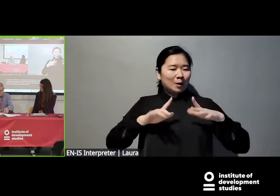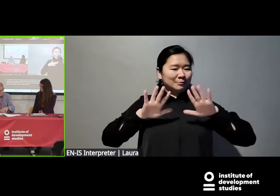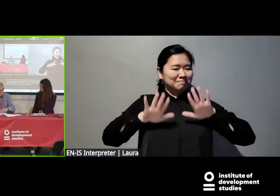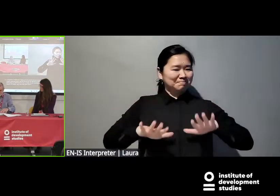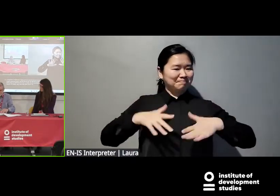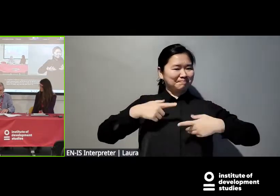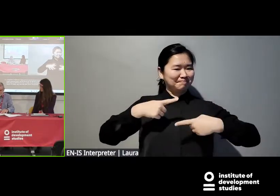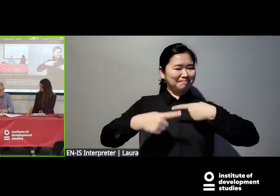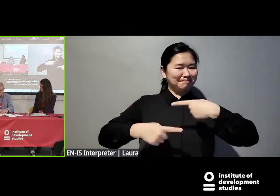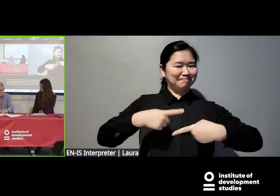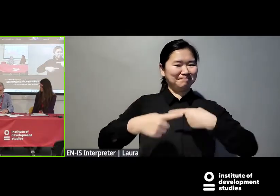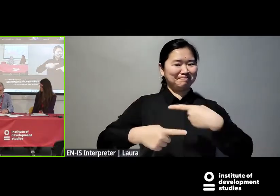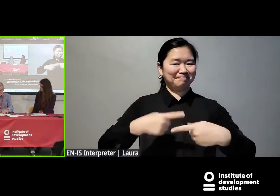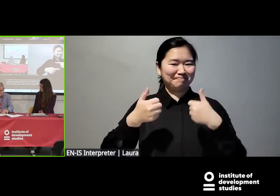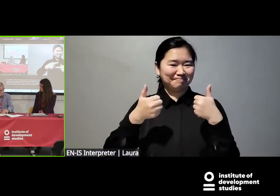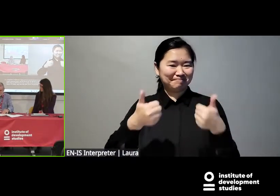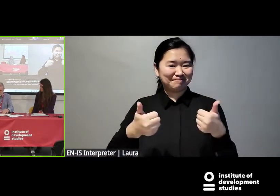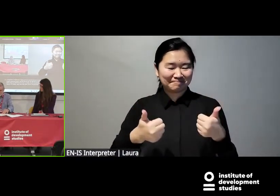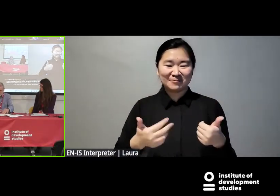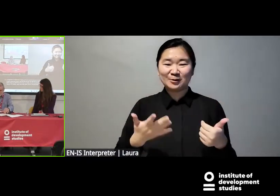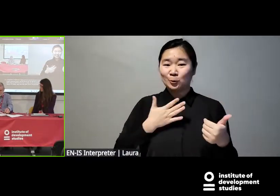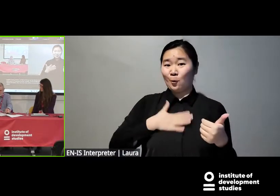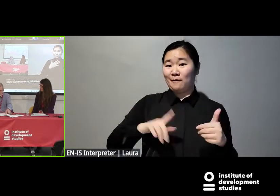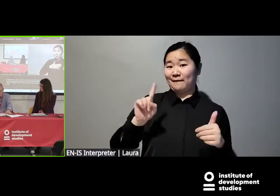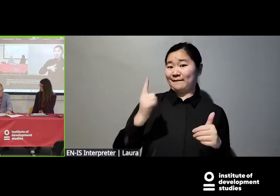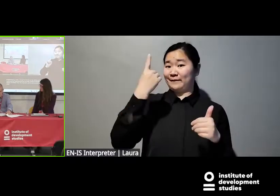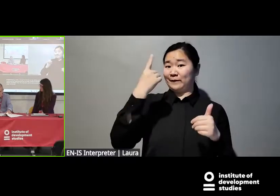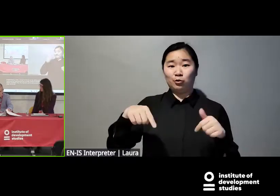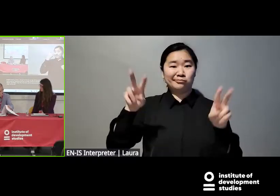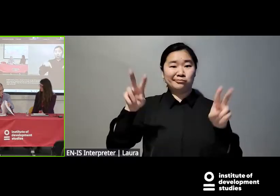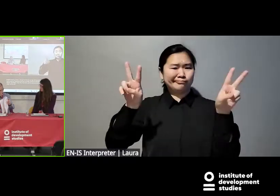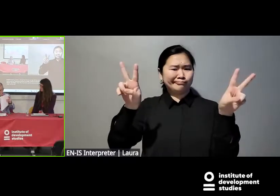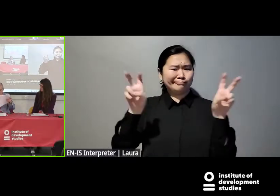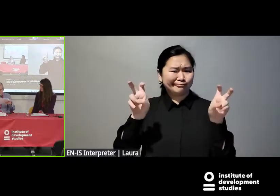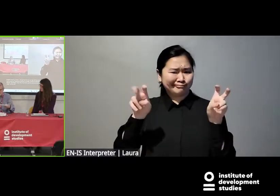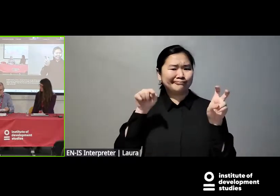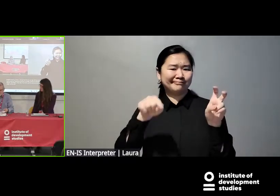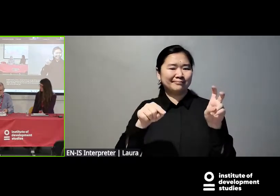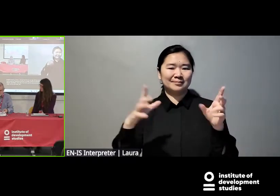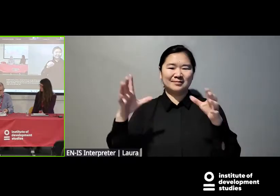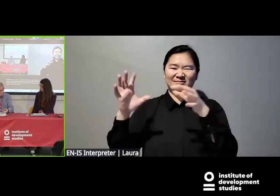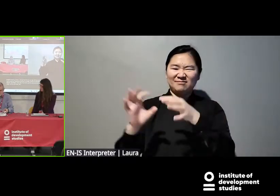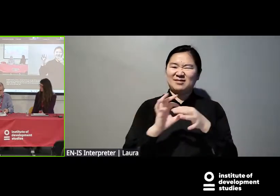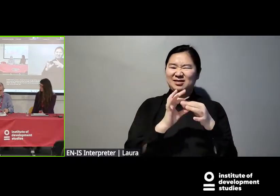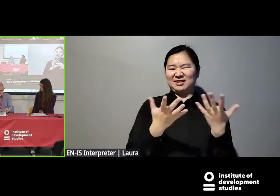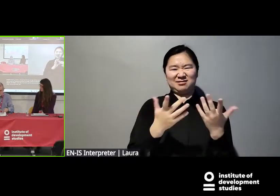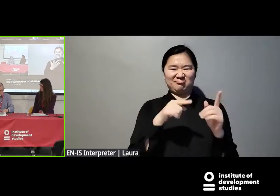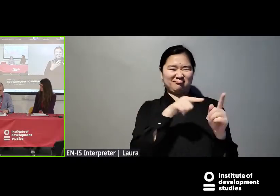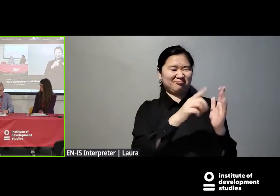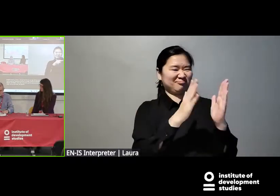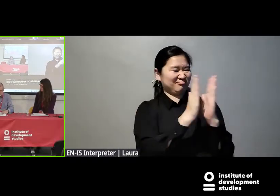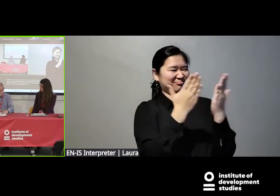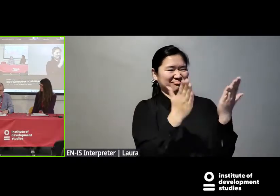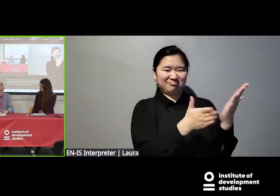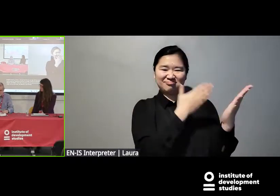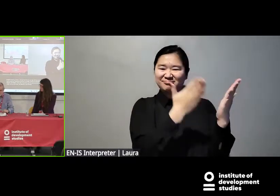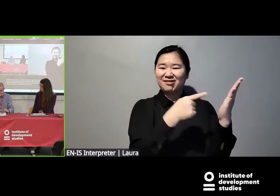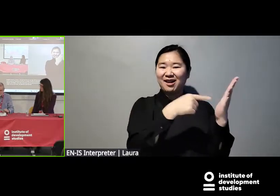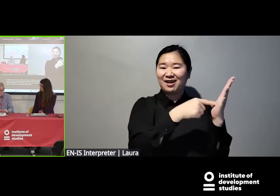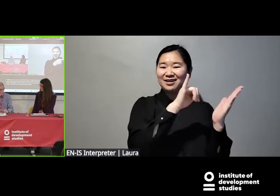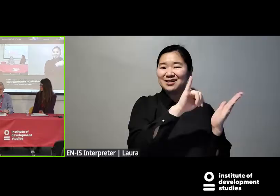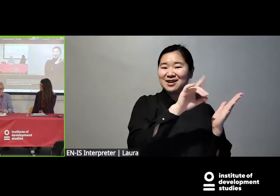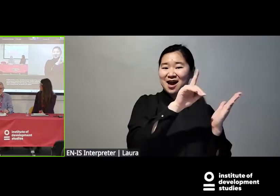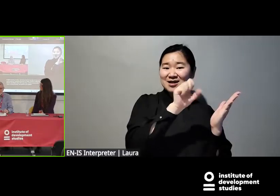colleagues and IDA colleagues as well, who have really made this happen. And I'm very conscious it's beginning to sound a bit like